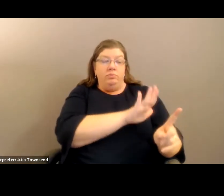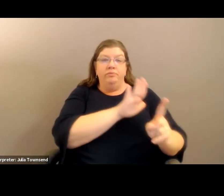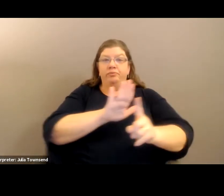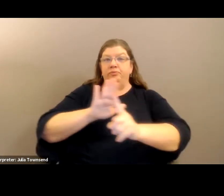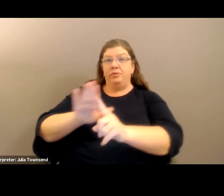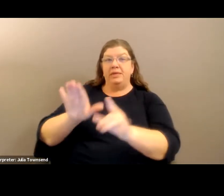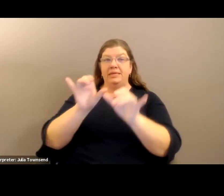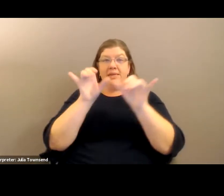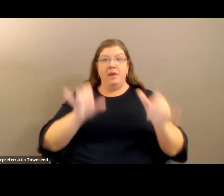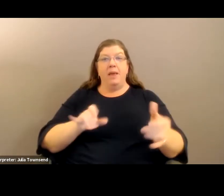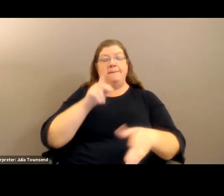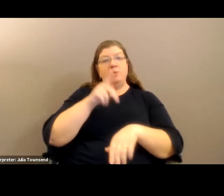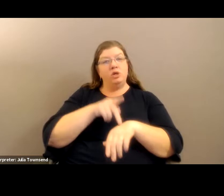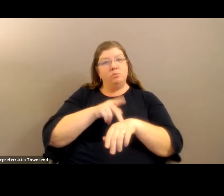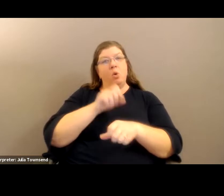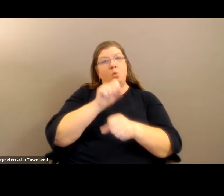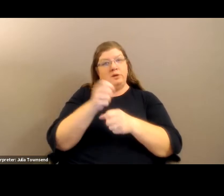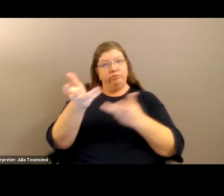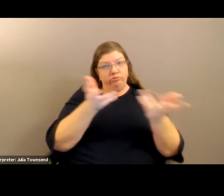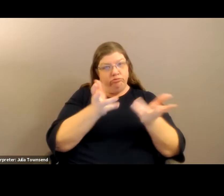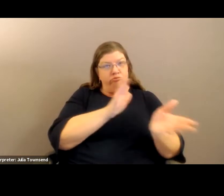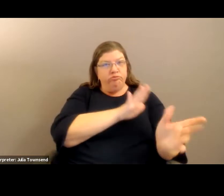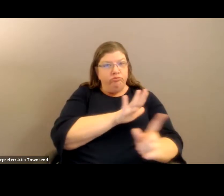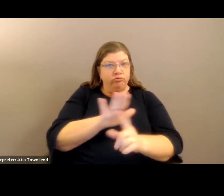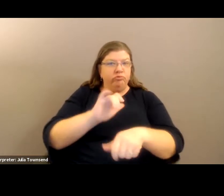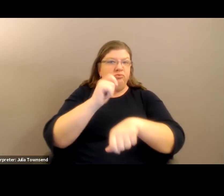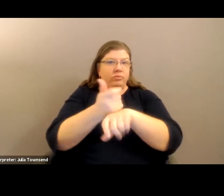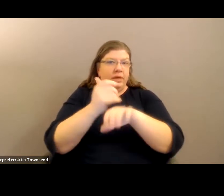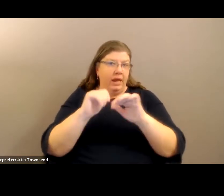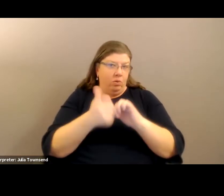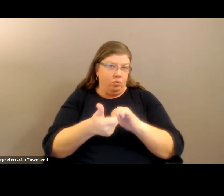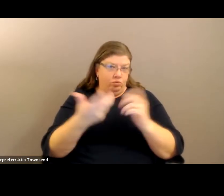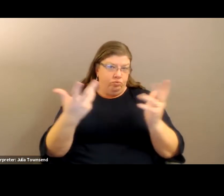schools, principals are working on their school sites for how they implement that.